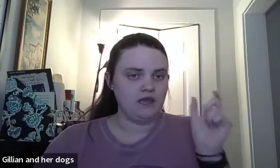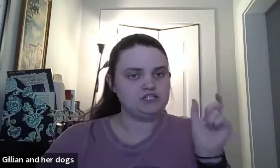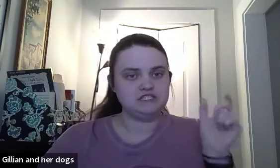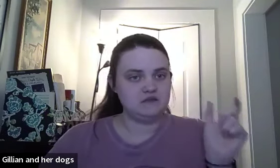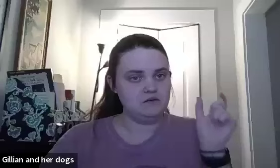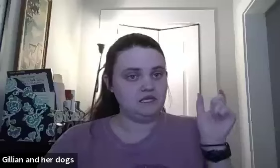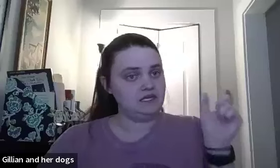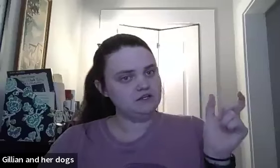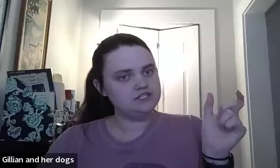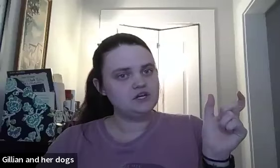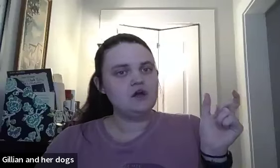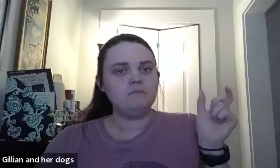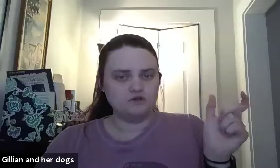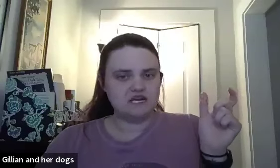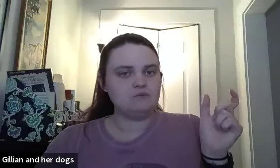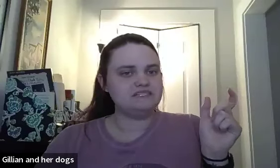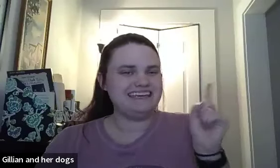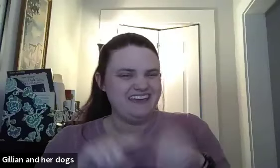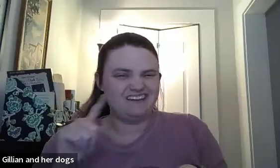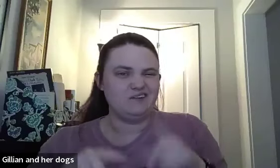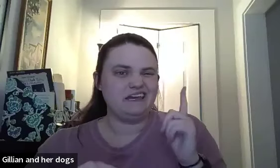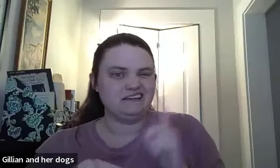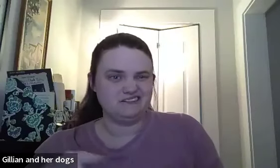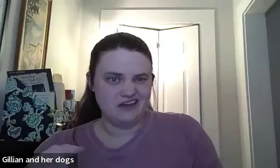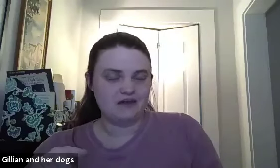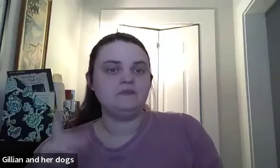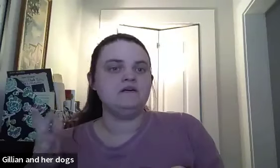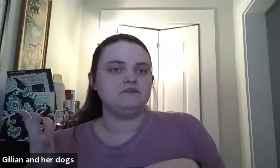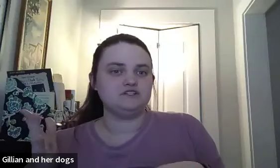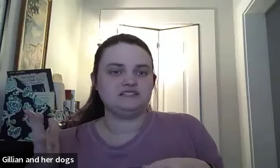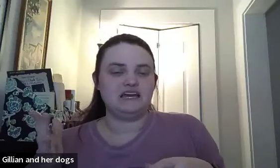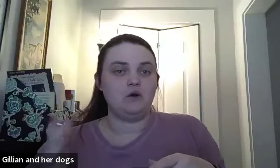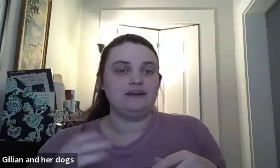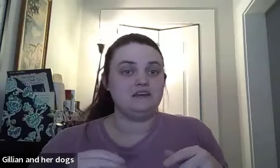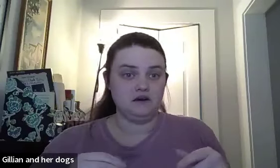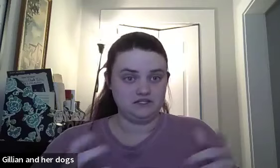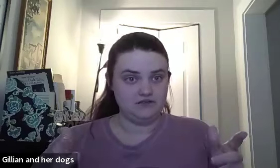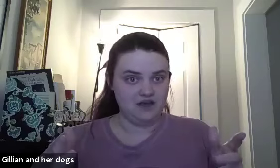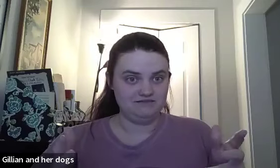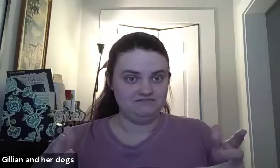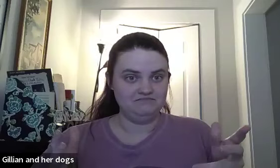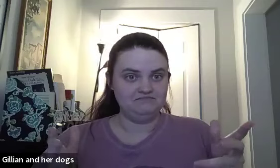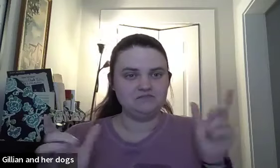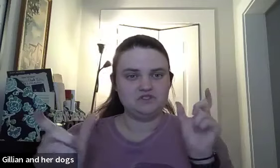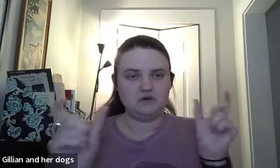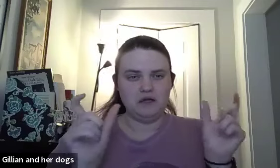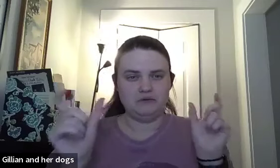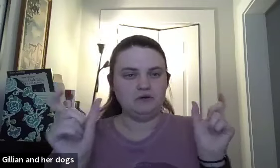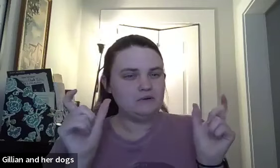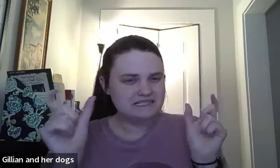we actually say them in English. Most of the time we say can't, oh, I can't do that, versus saying, oh, I cannot do that. So, like, we don't always